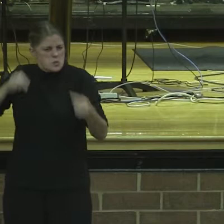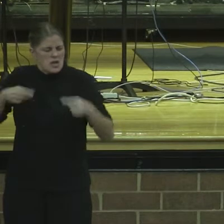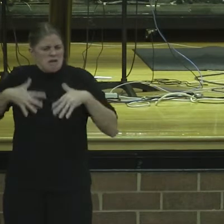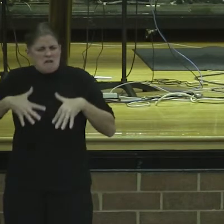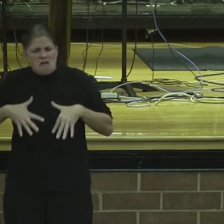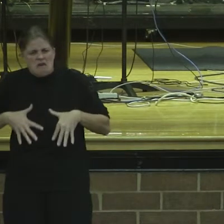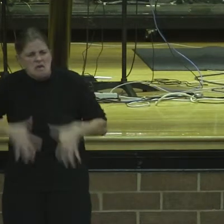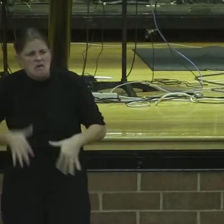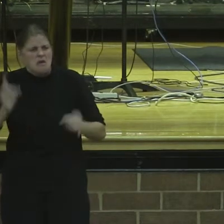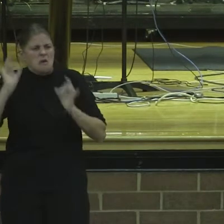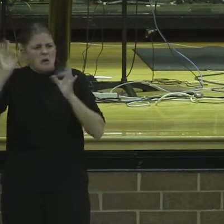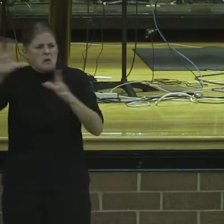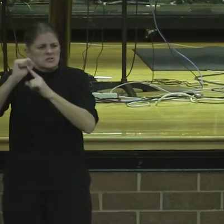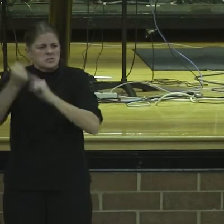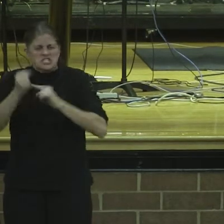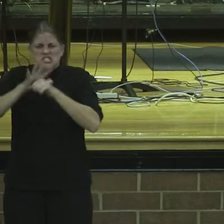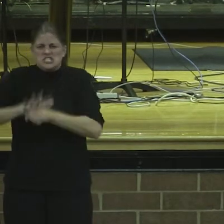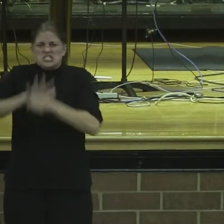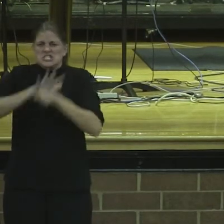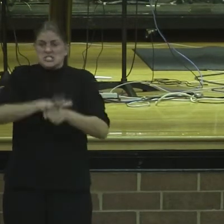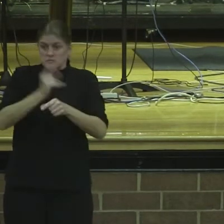and bad situations and stress, and